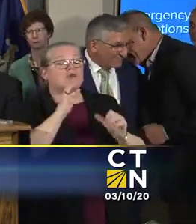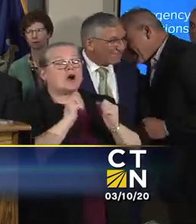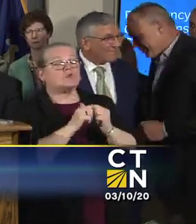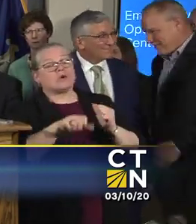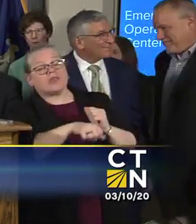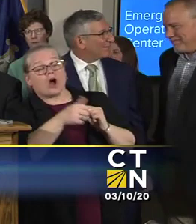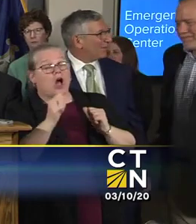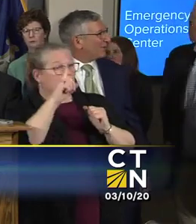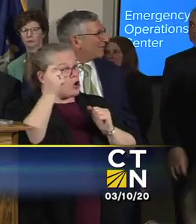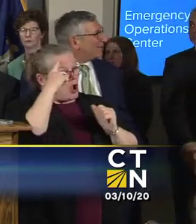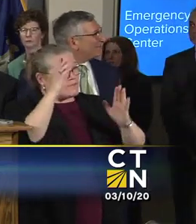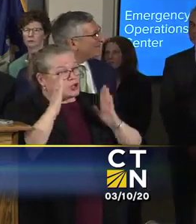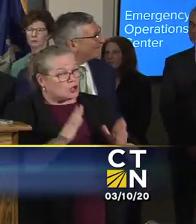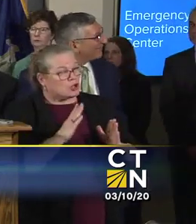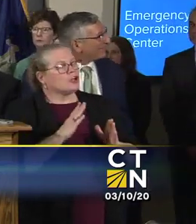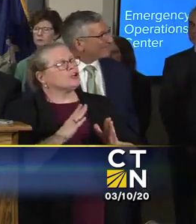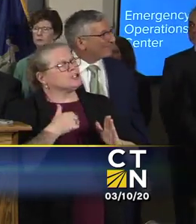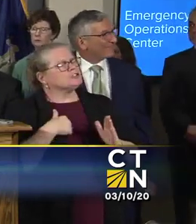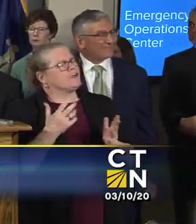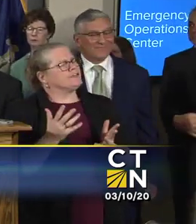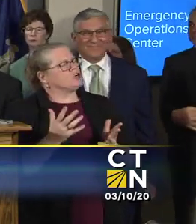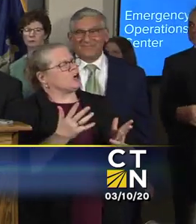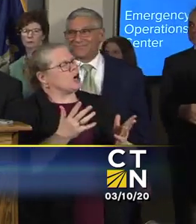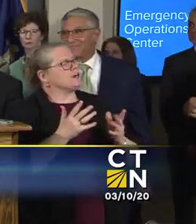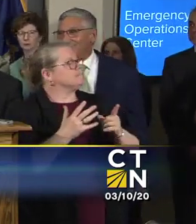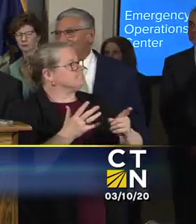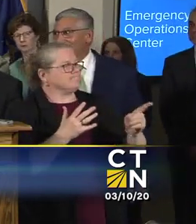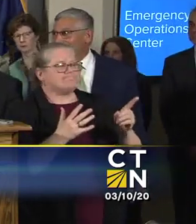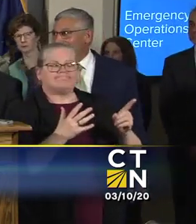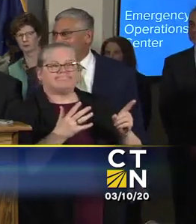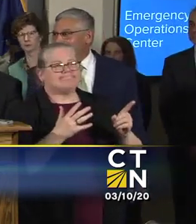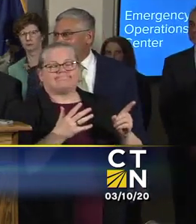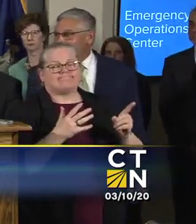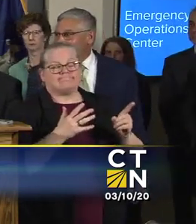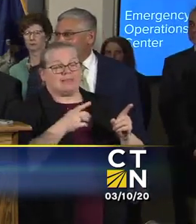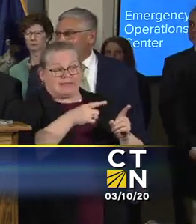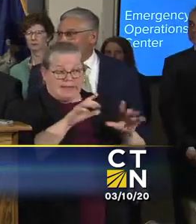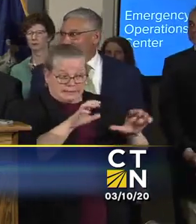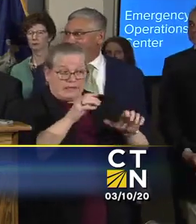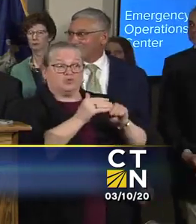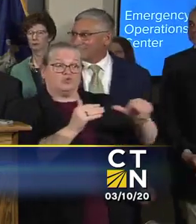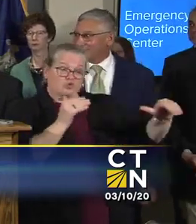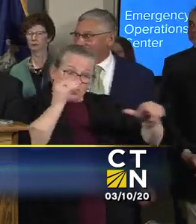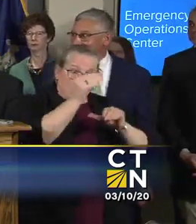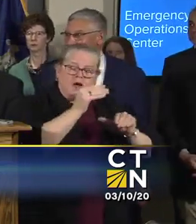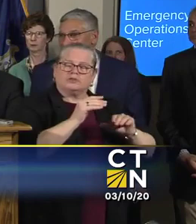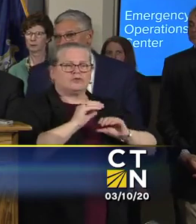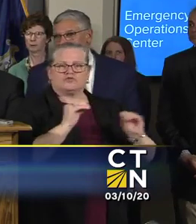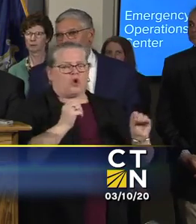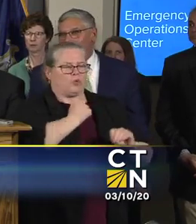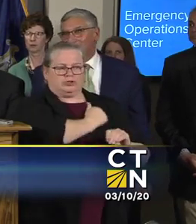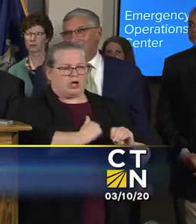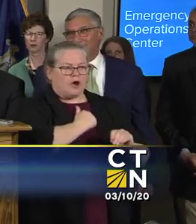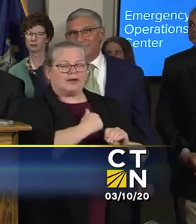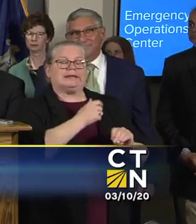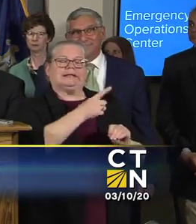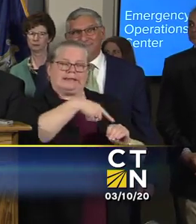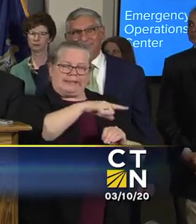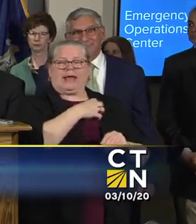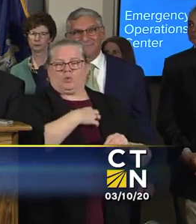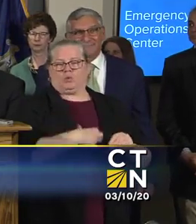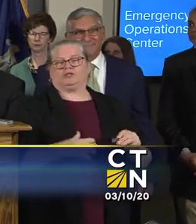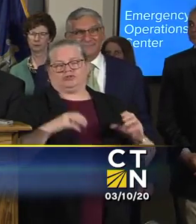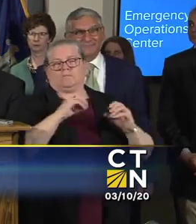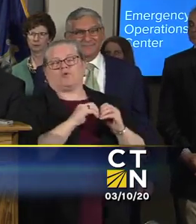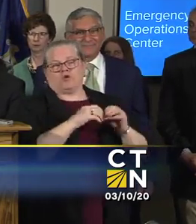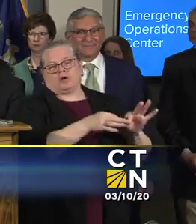regret that they did too much. They always regret that they didn't do more sooner. And I think that's true here in the state of Connecticut as